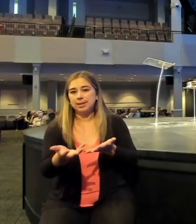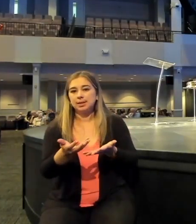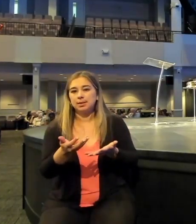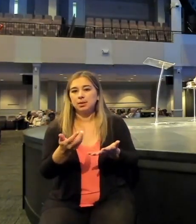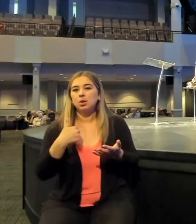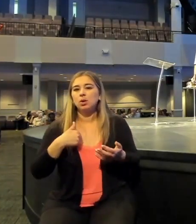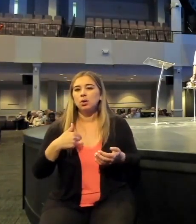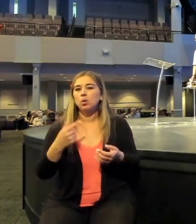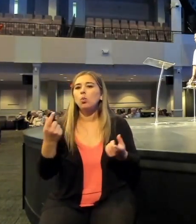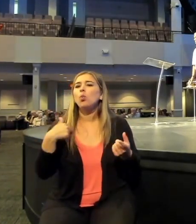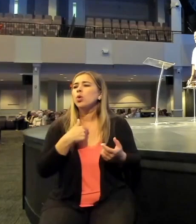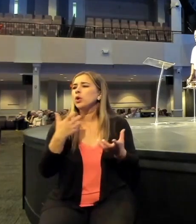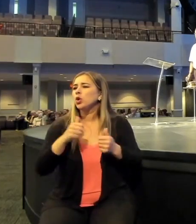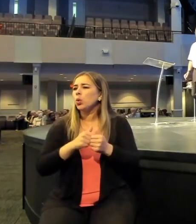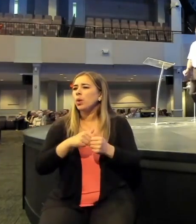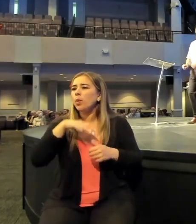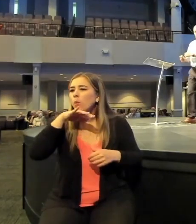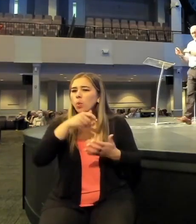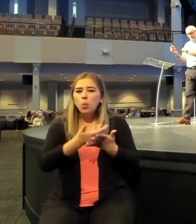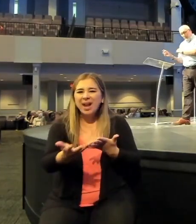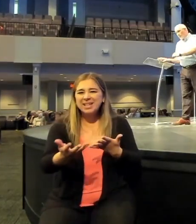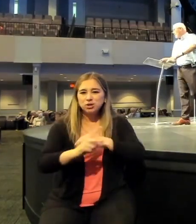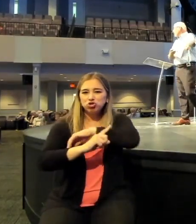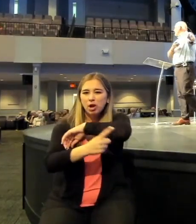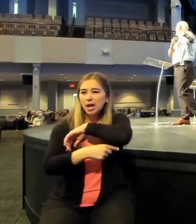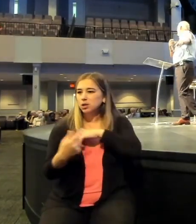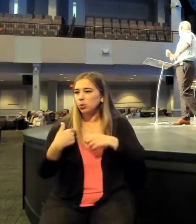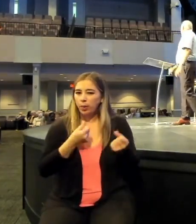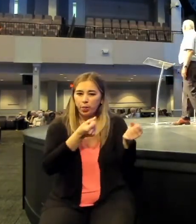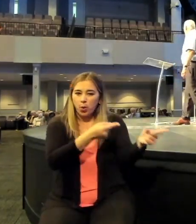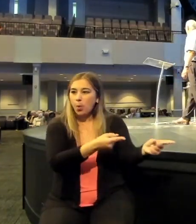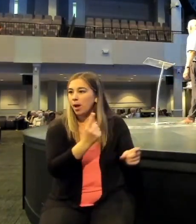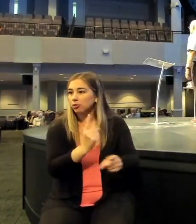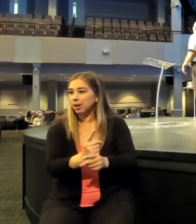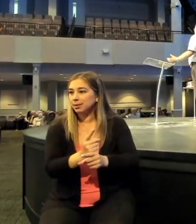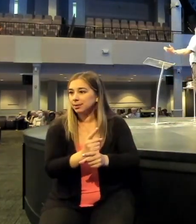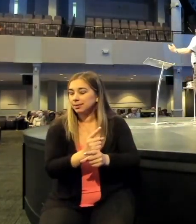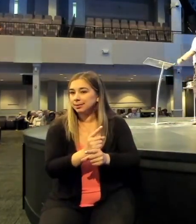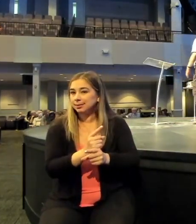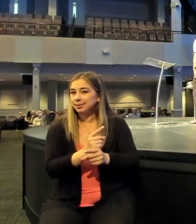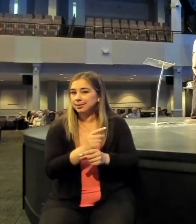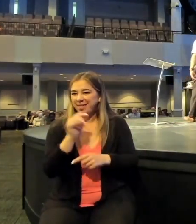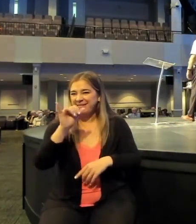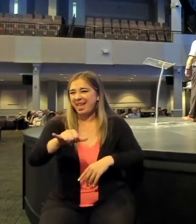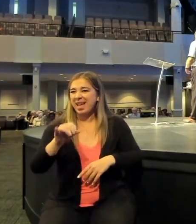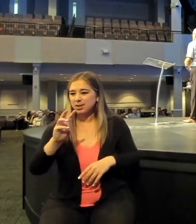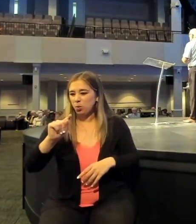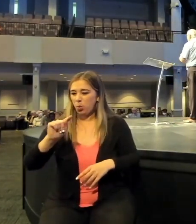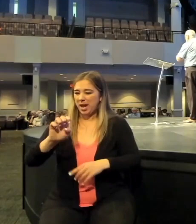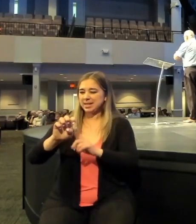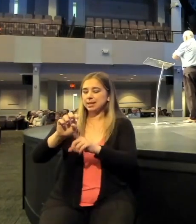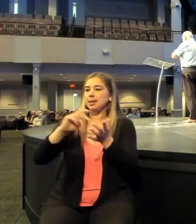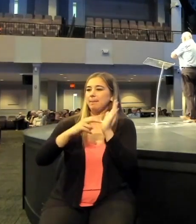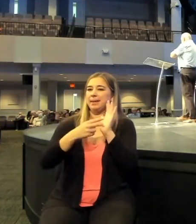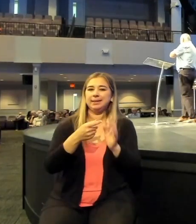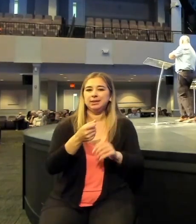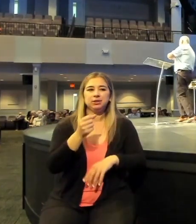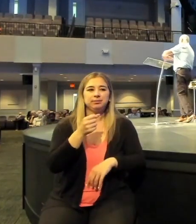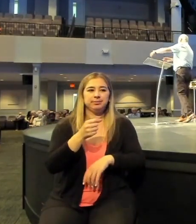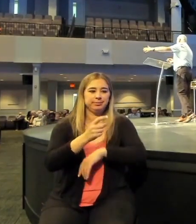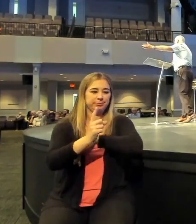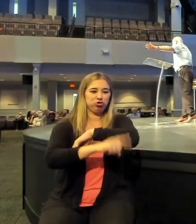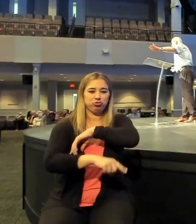What do we do with waste? It's what we throw away. That's all waste is. Waste is what